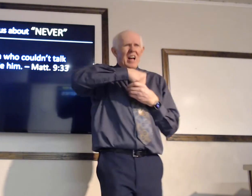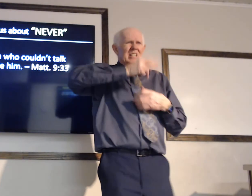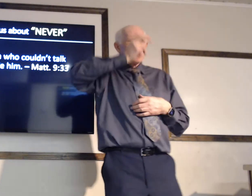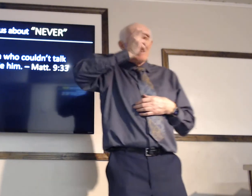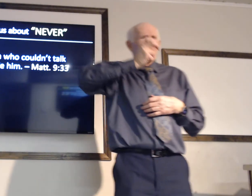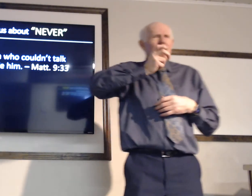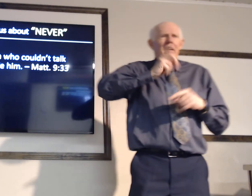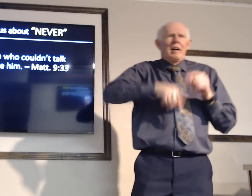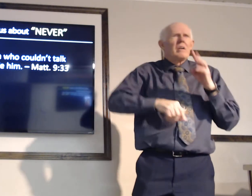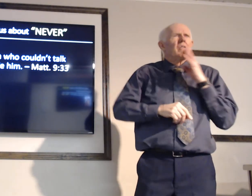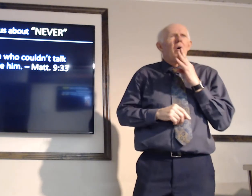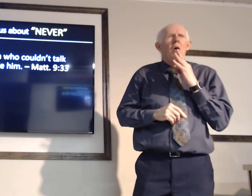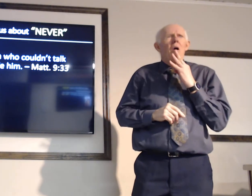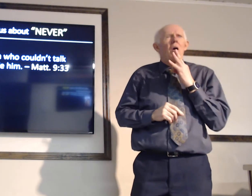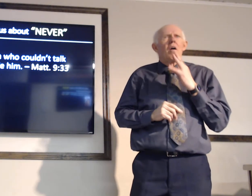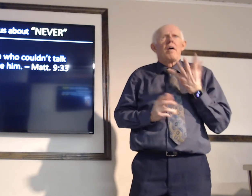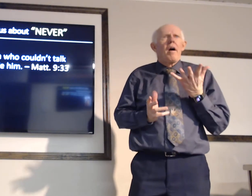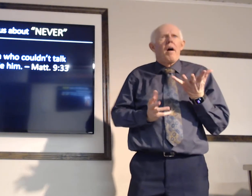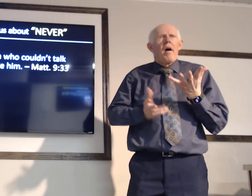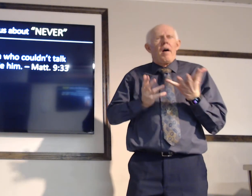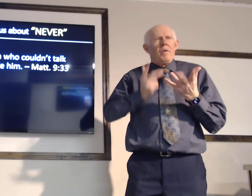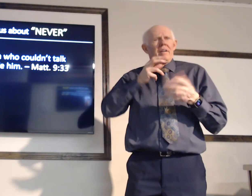inside of him, and he couldn't speak.